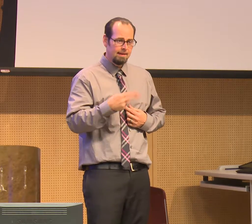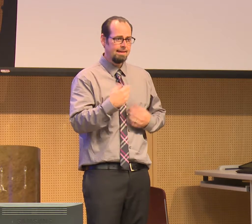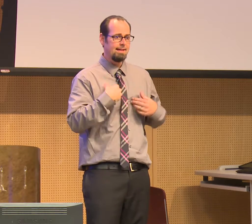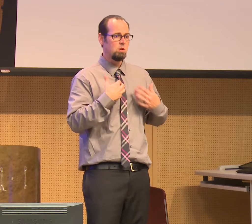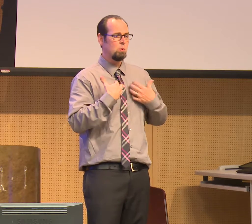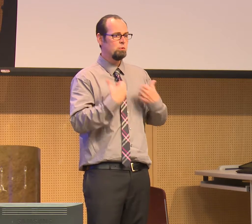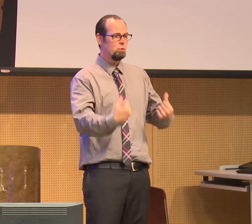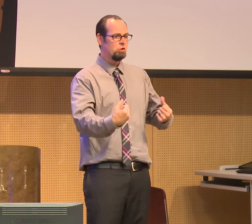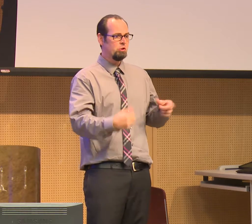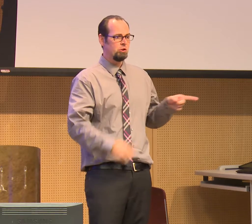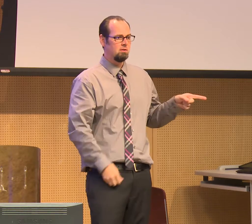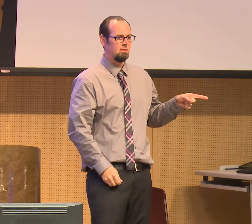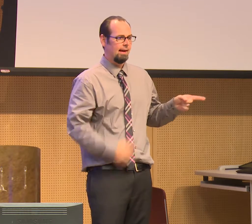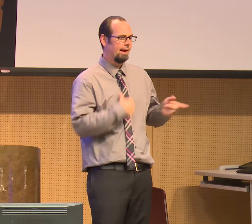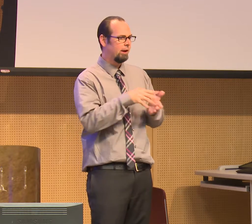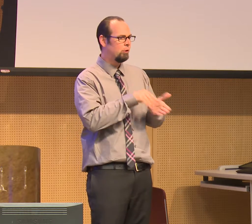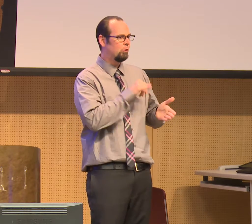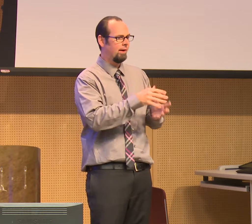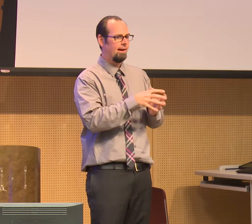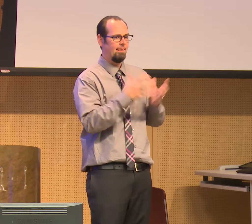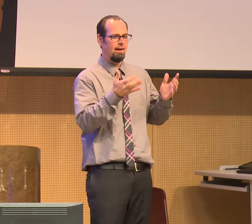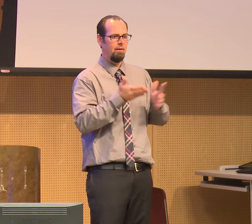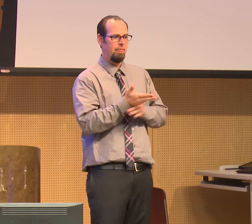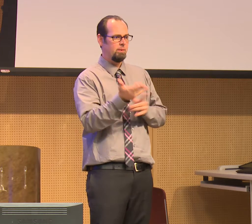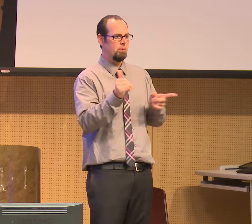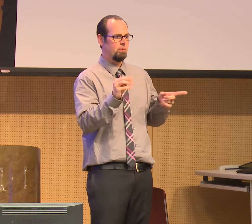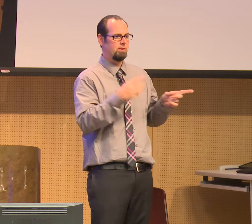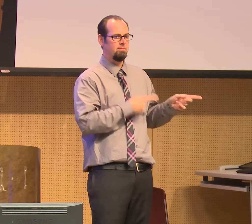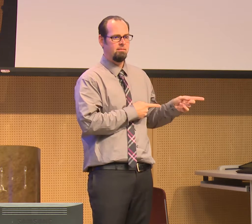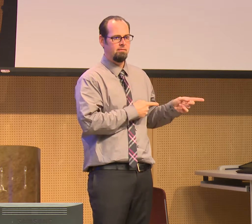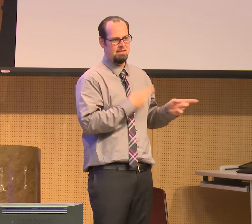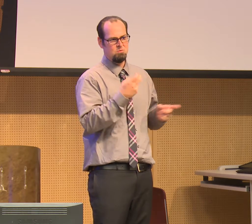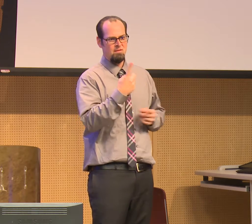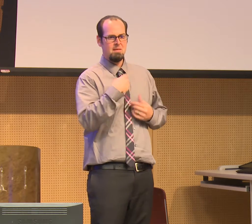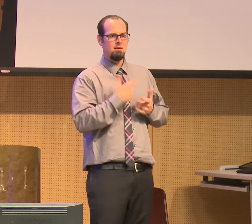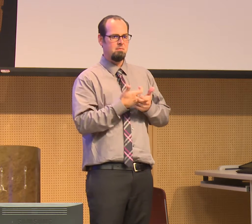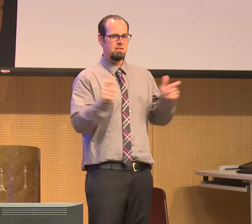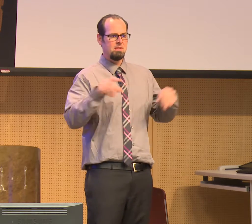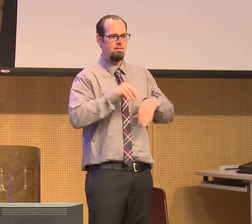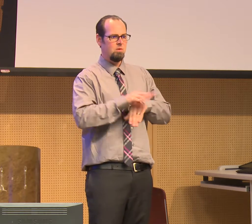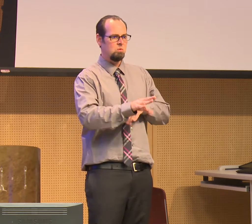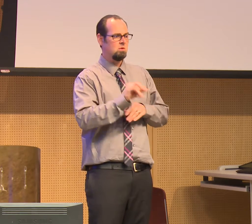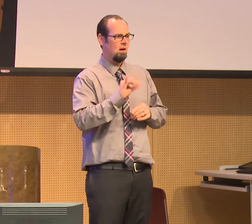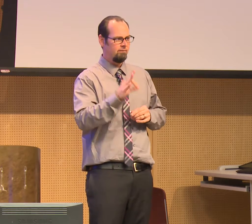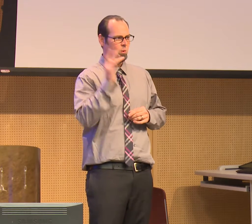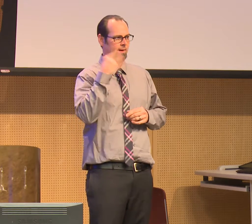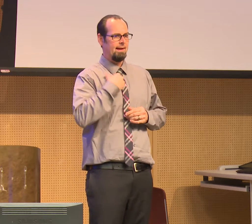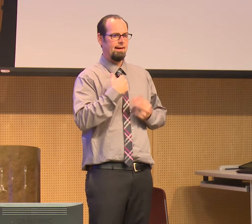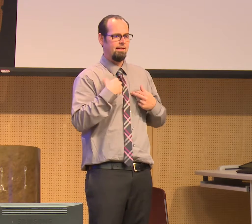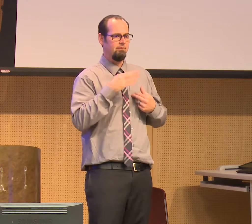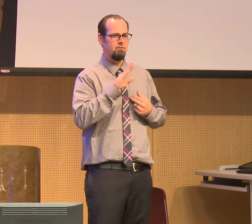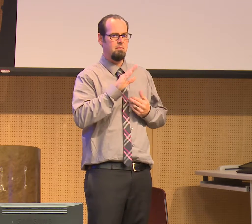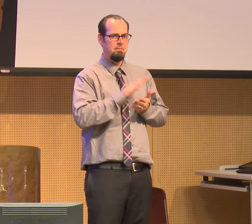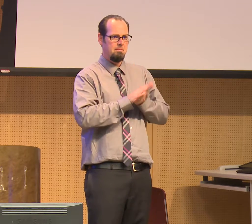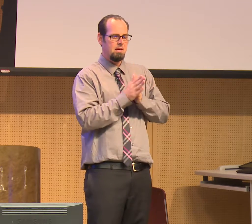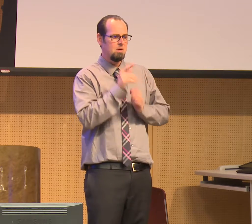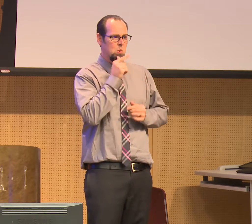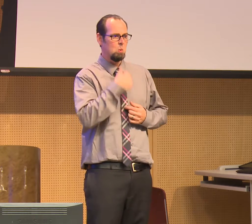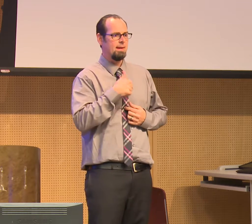He had confidence. He had gone through so many things. And he was a great influence to me.